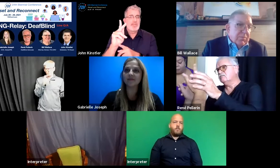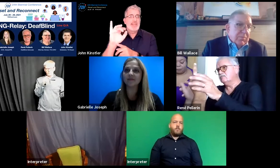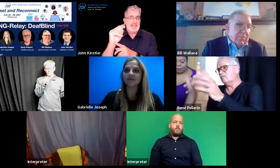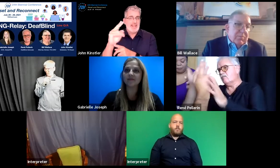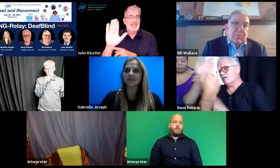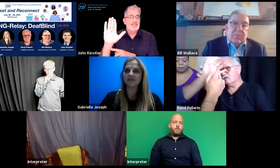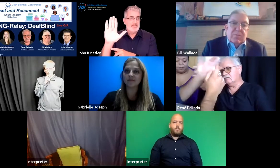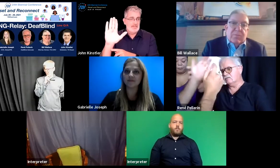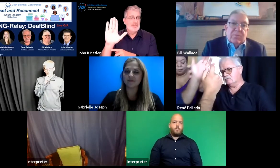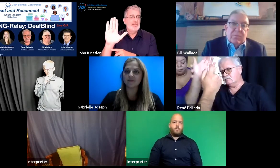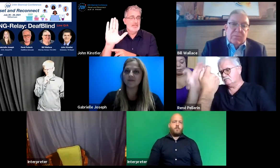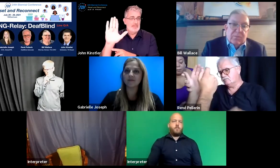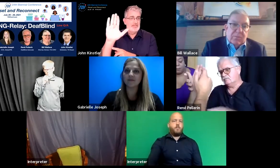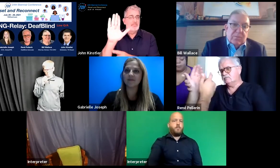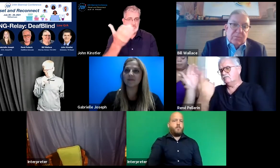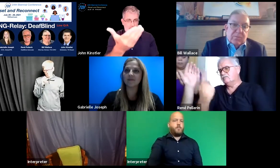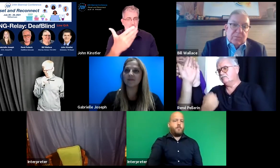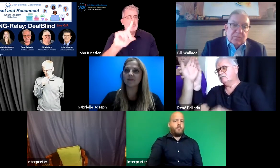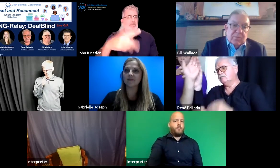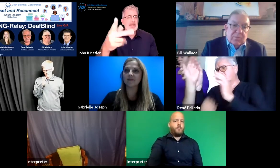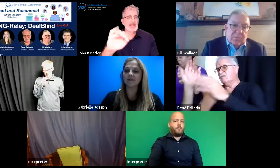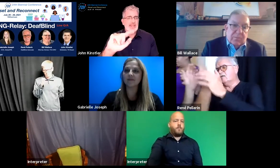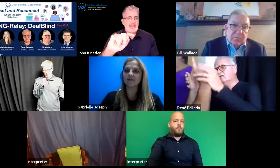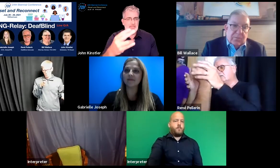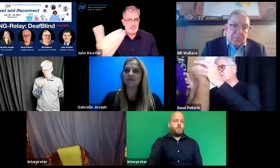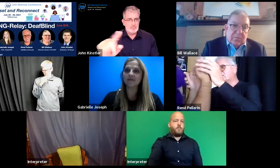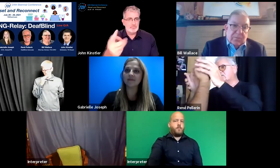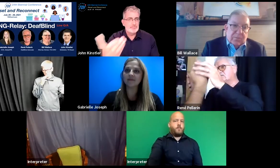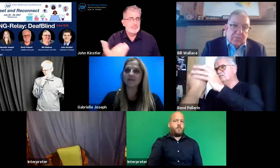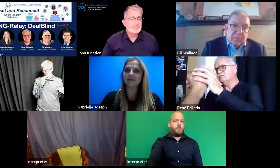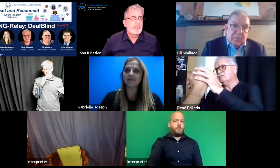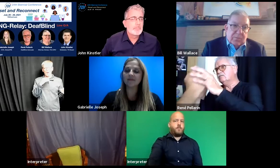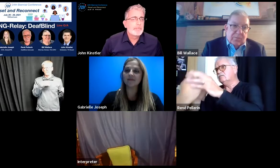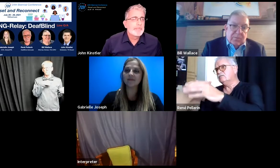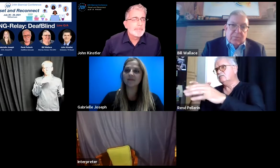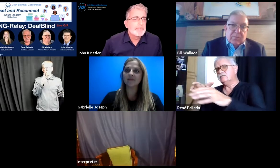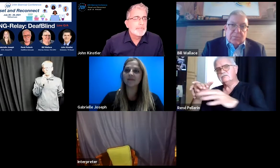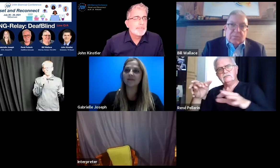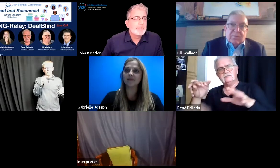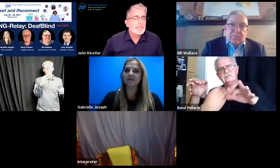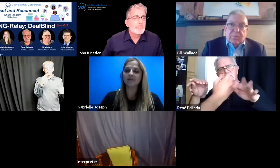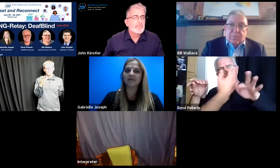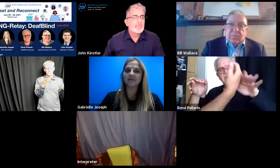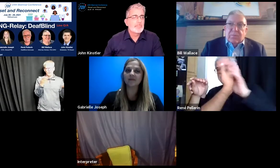thoughts. Okay, Keith, should I see your hand up? And then go ahead,